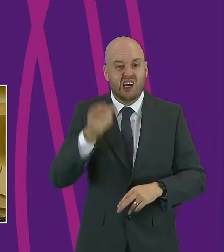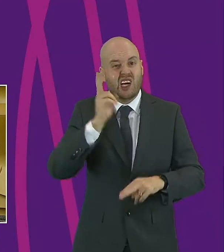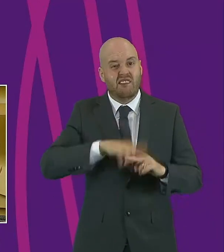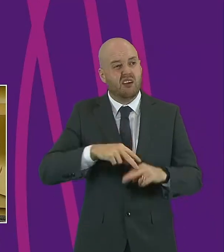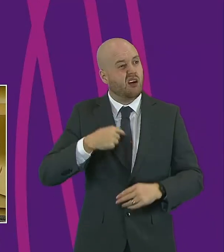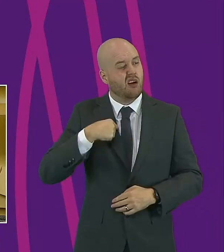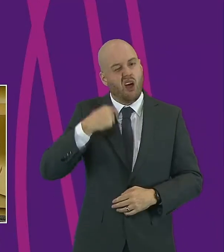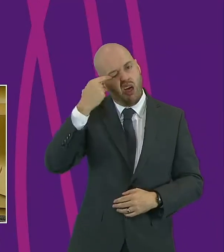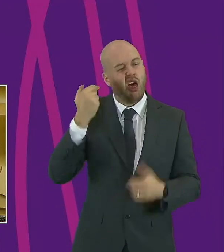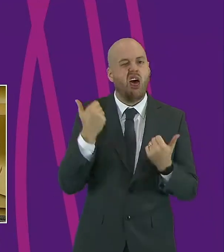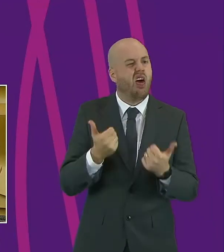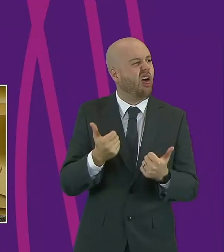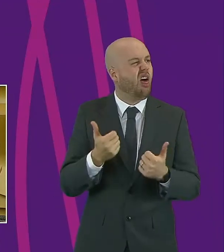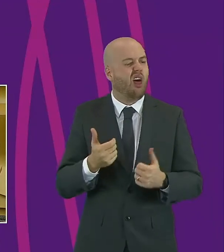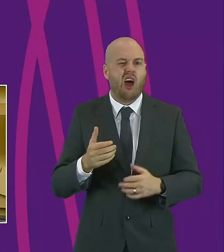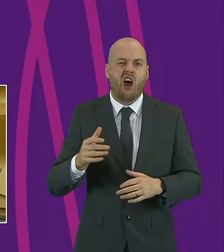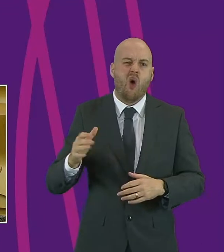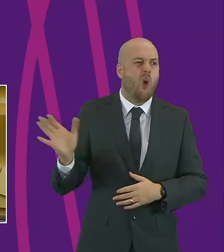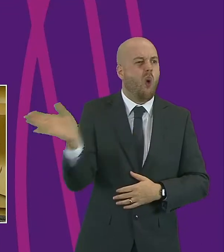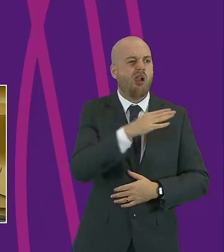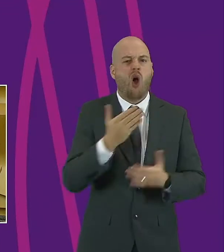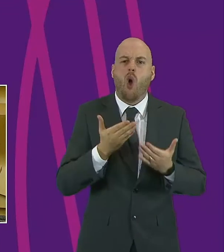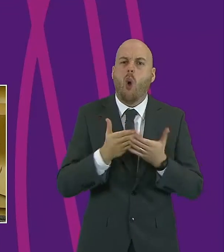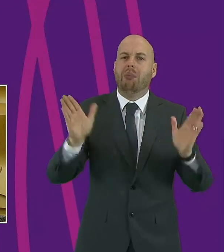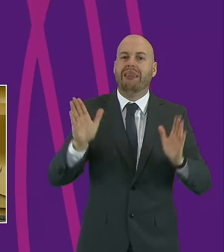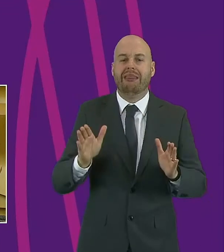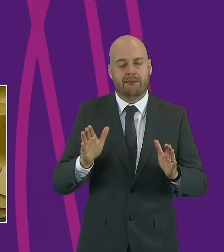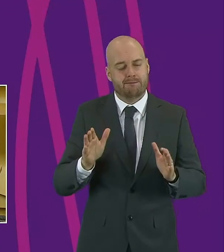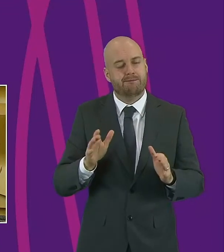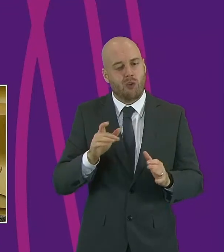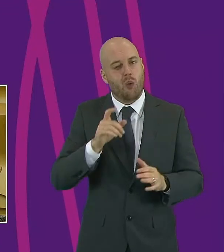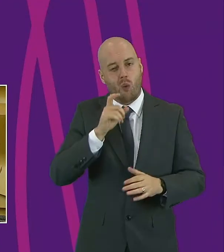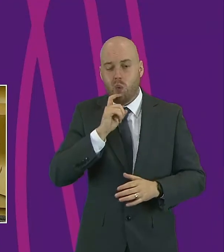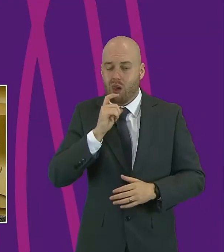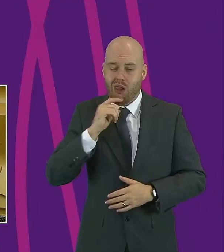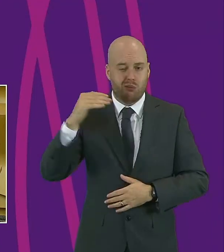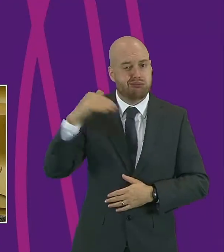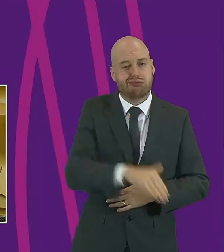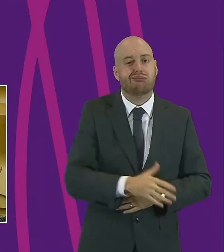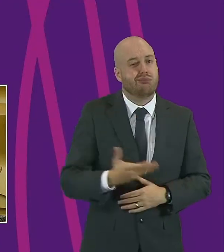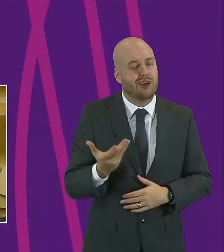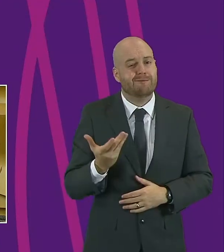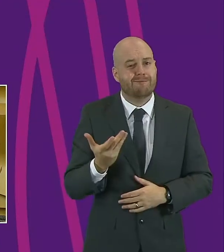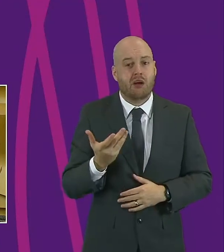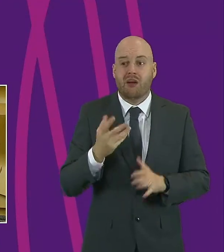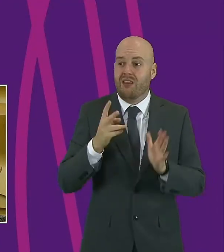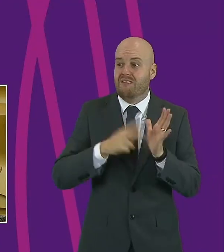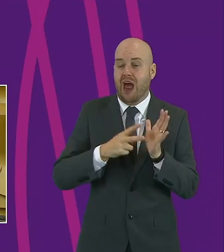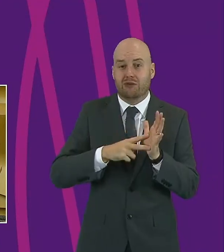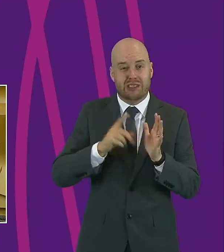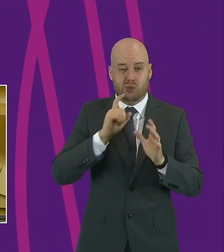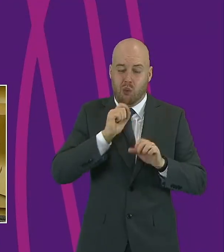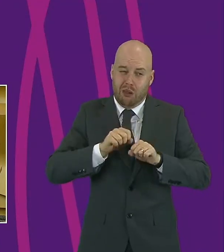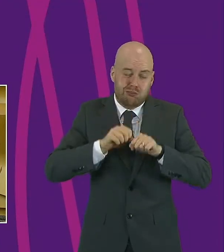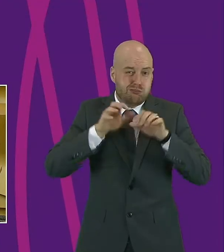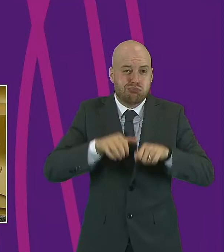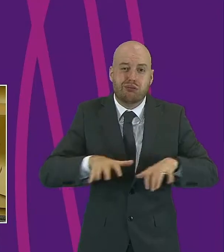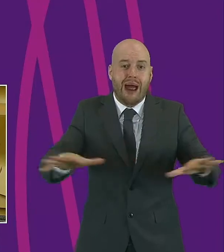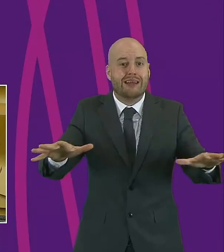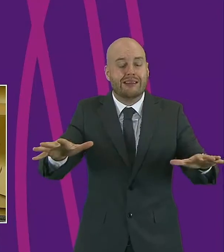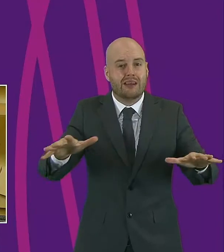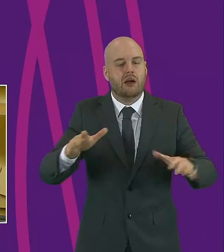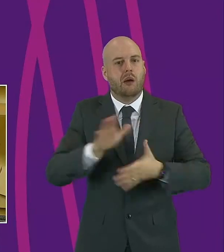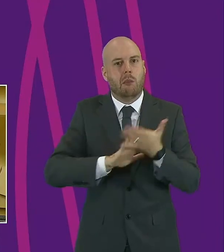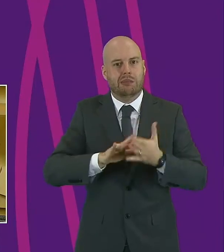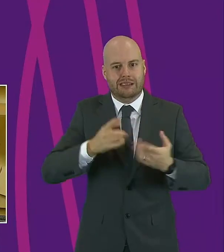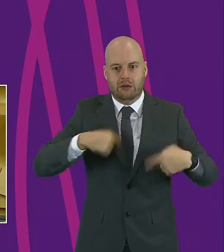the overall impact would simply be too great. The virus would run away from us and we would in all likelihood be forced to reintroduce restrictions none